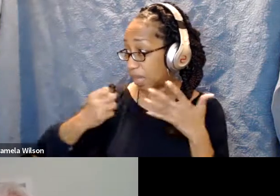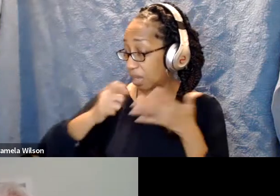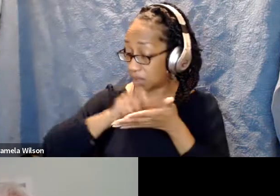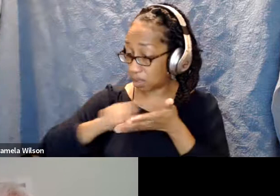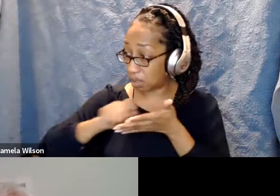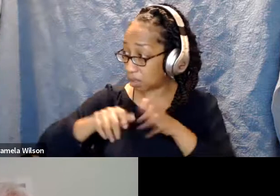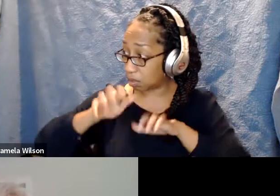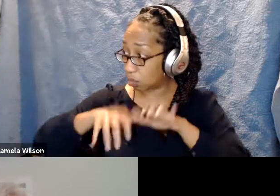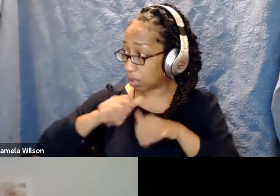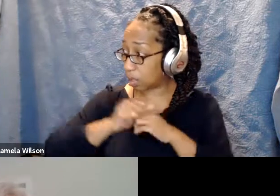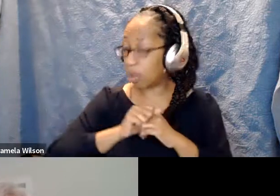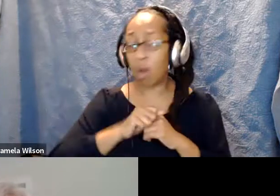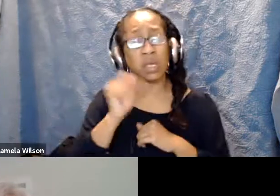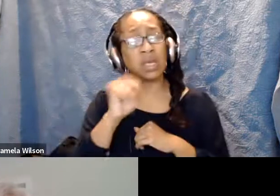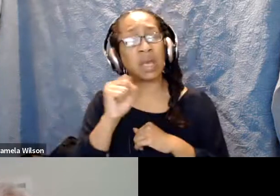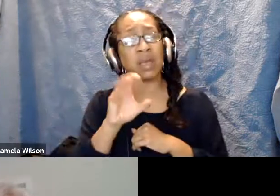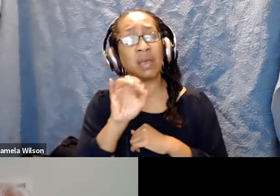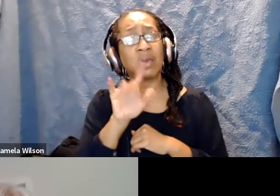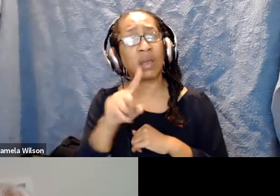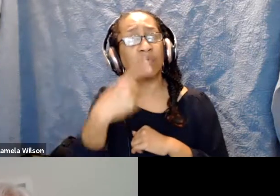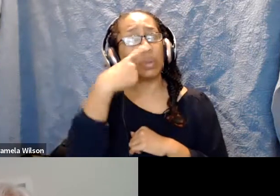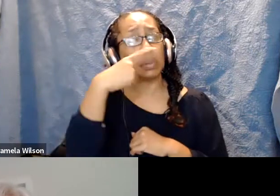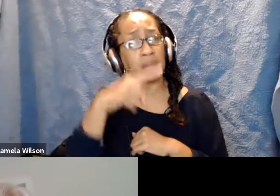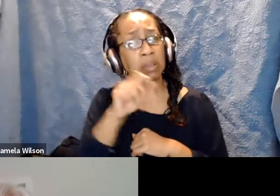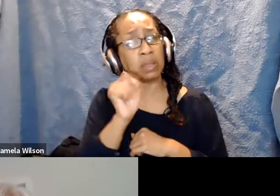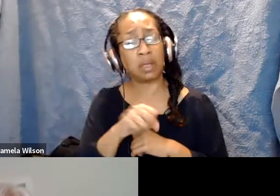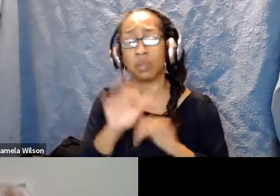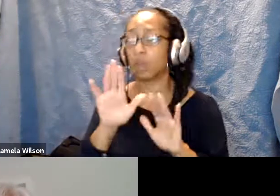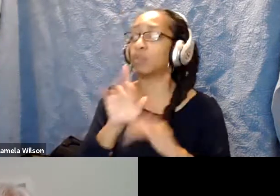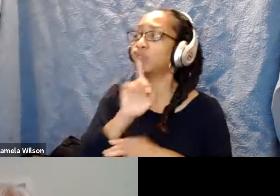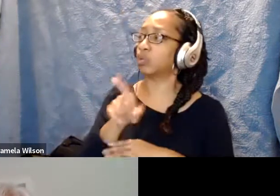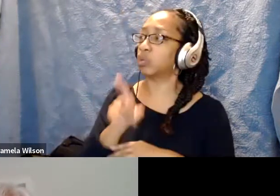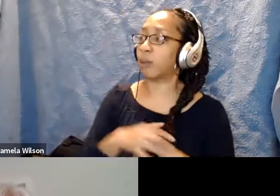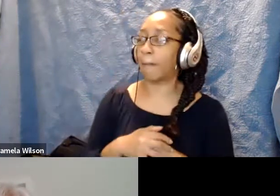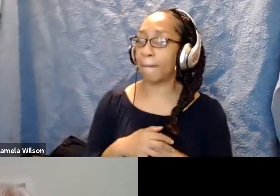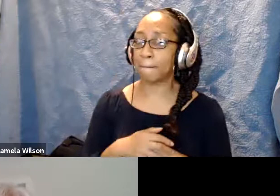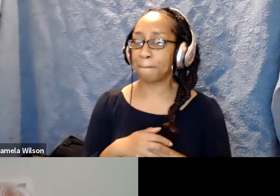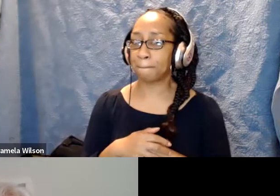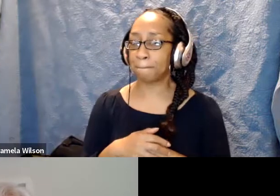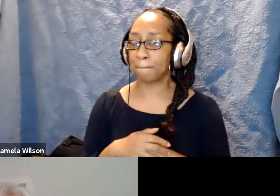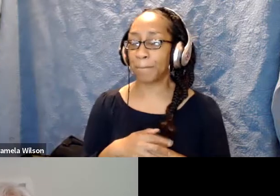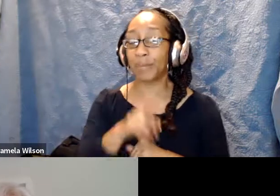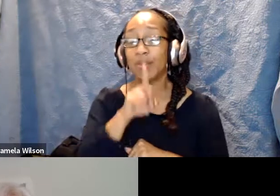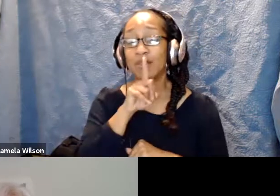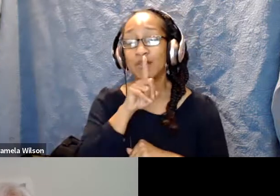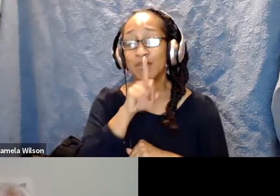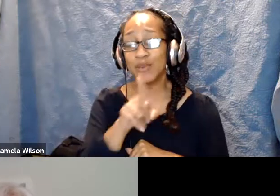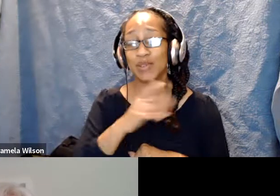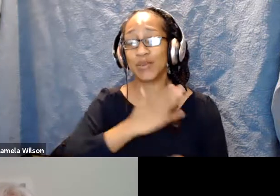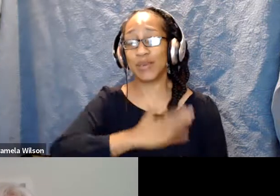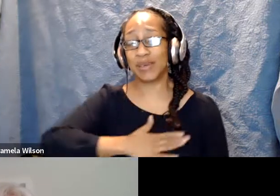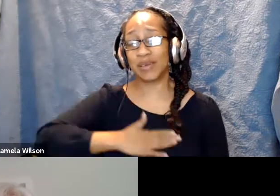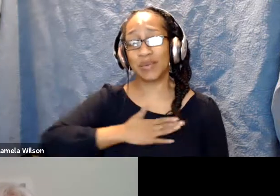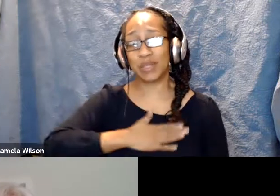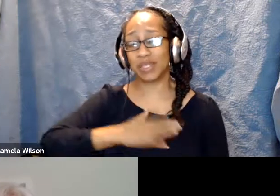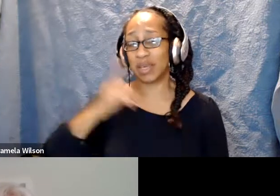but. Yeah, Carol, if you could answer it, that'd be great. Sure. Sure, and we truly appreciate that question.